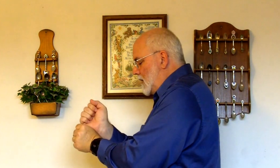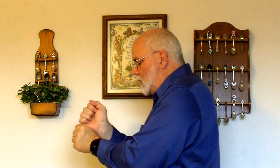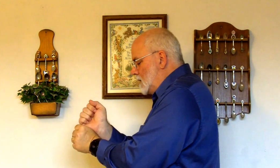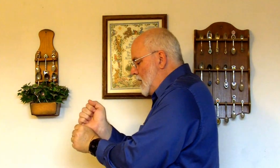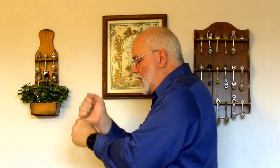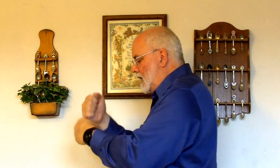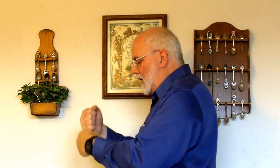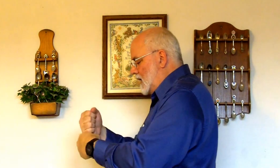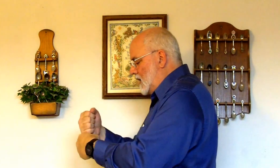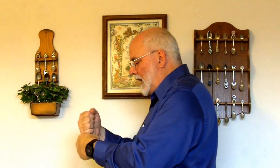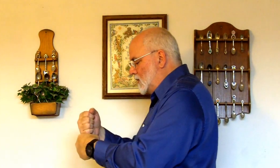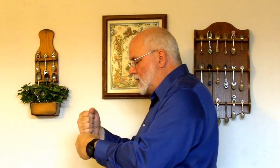wrist bent and then you have them straight.